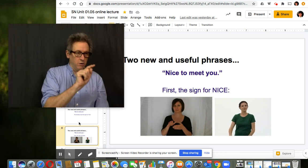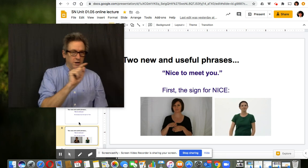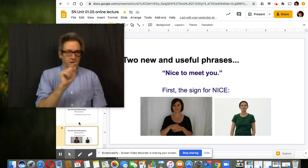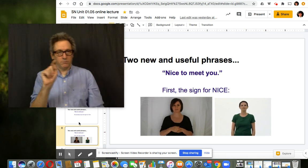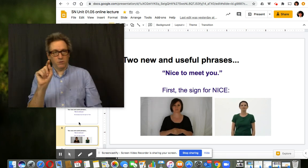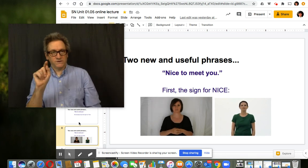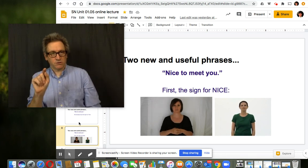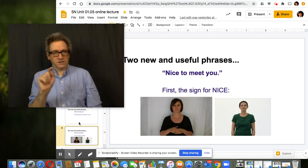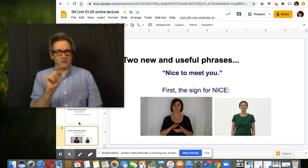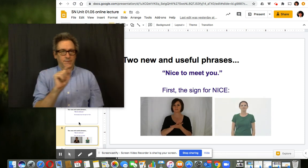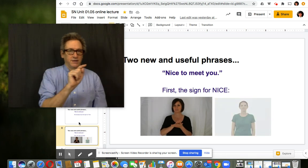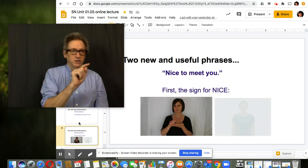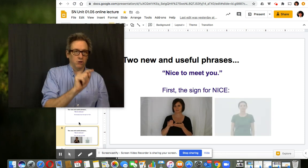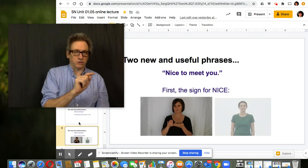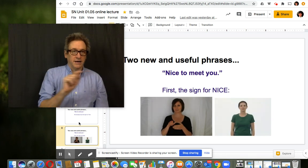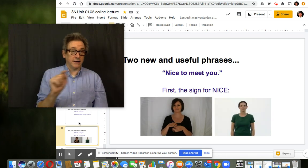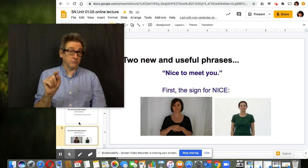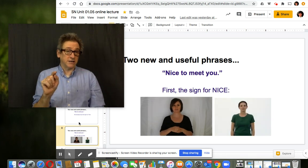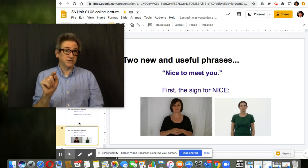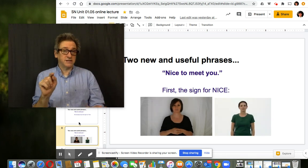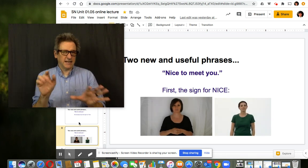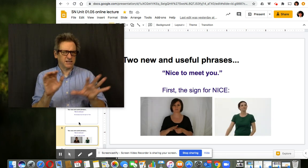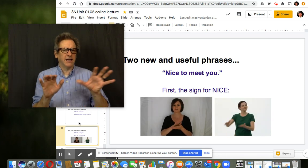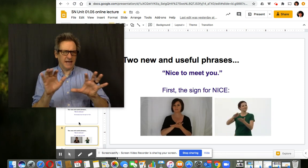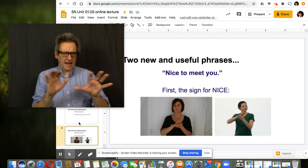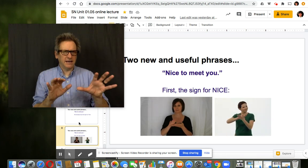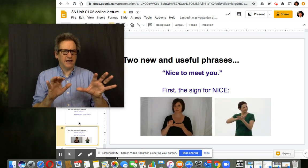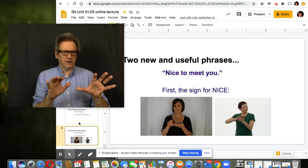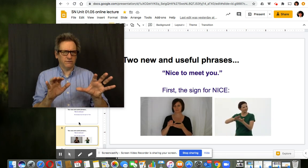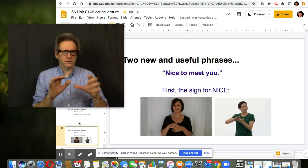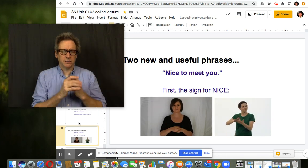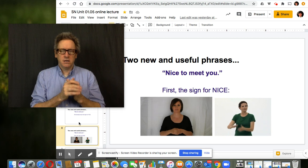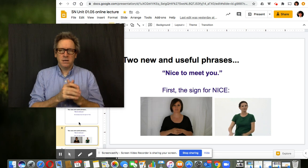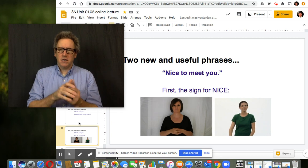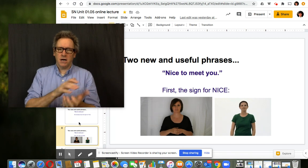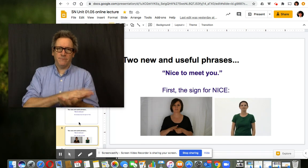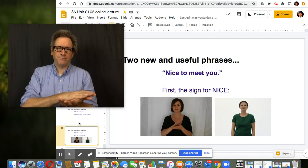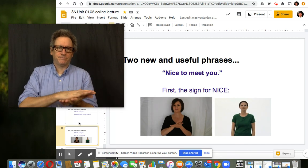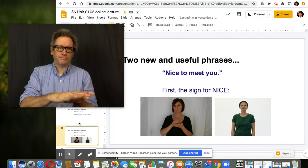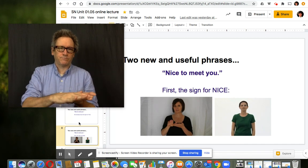where it moves across the page in alternating directions. It gets, it can get confusing.